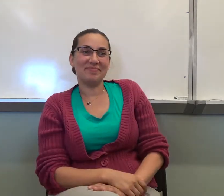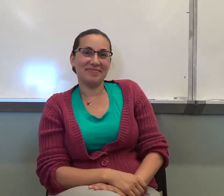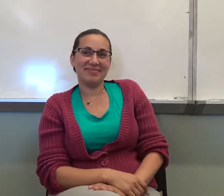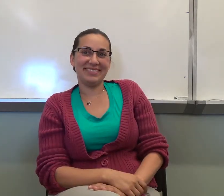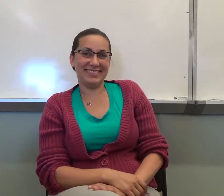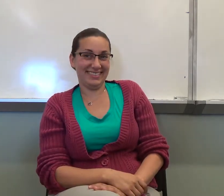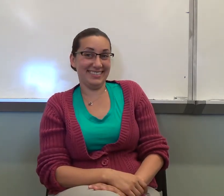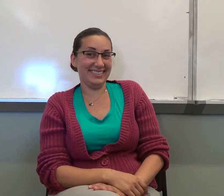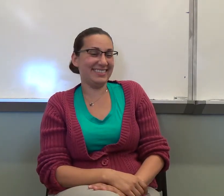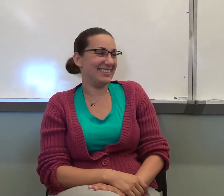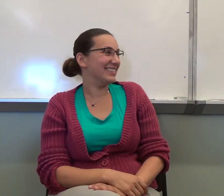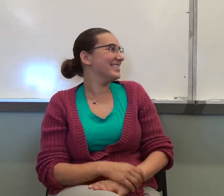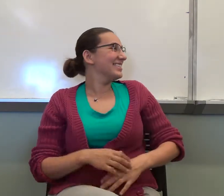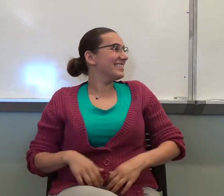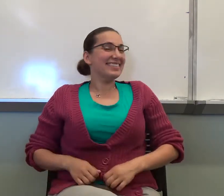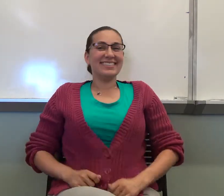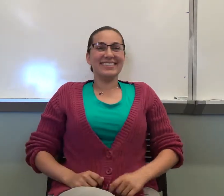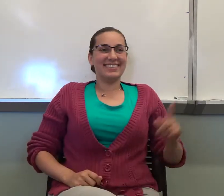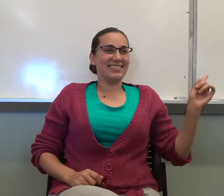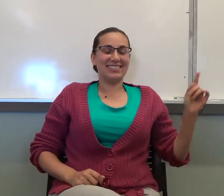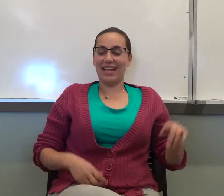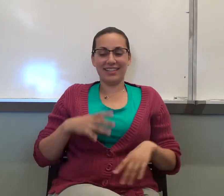Just enjoying a good complaint. RA